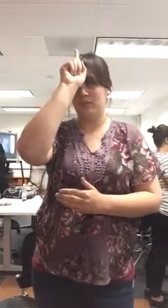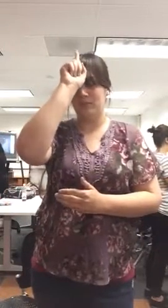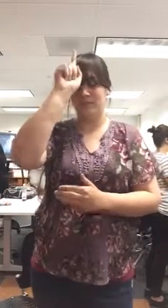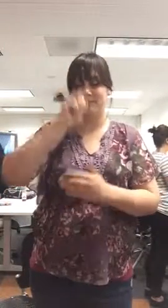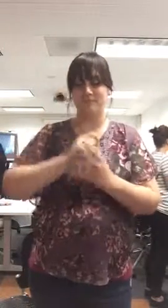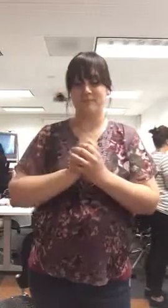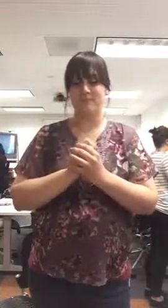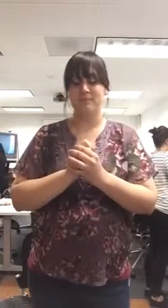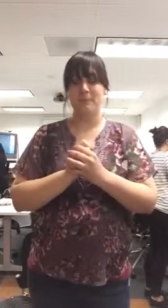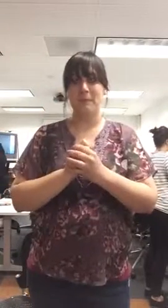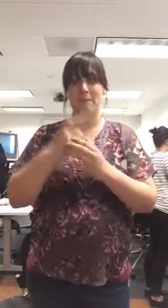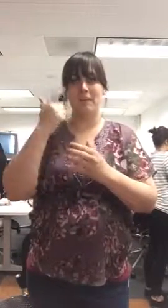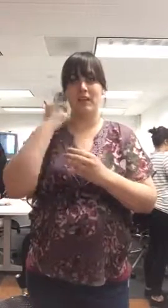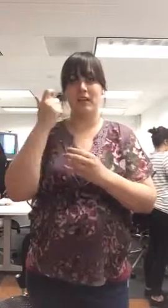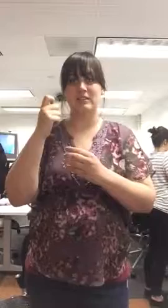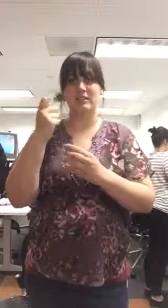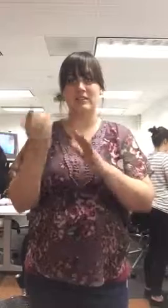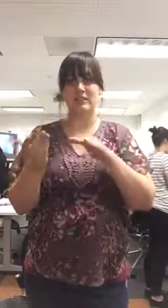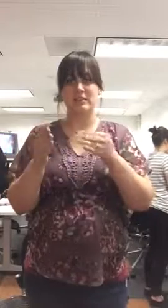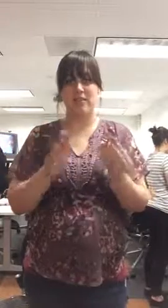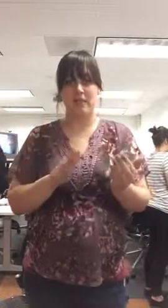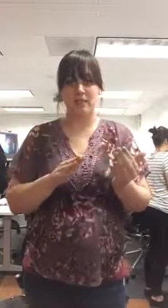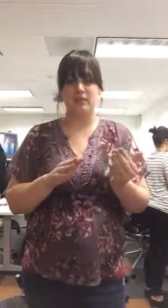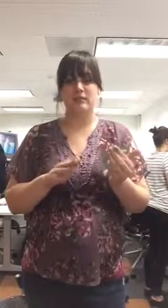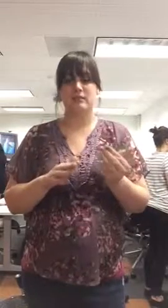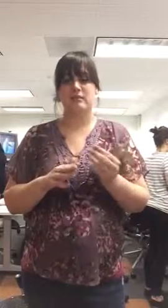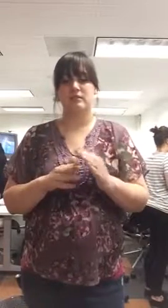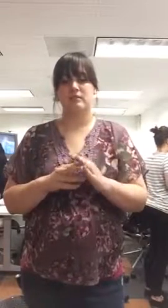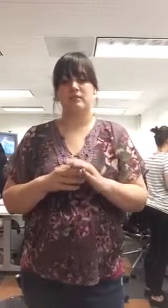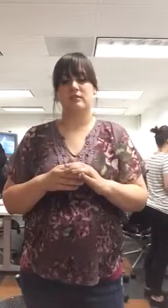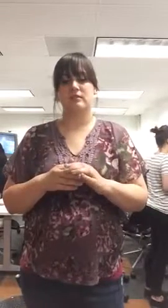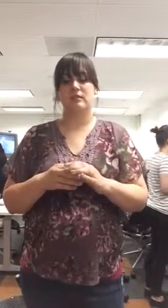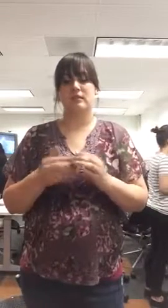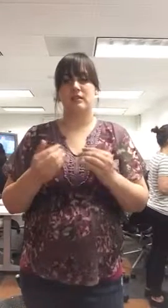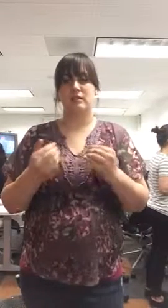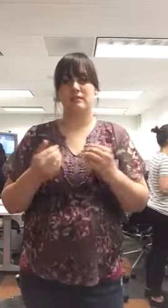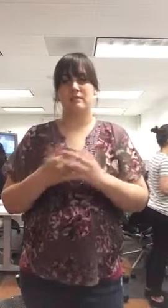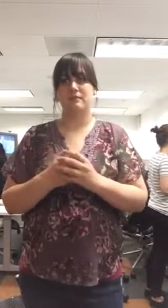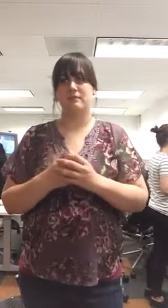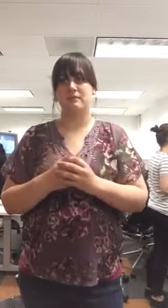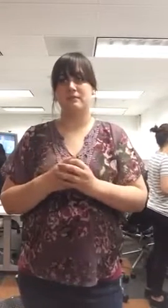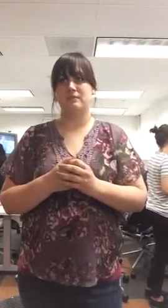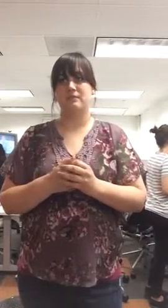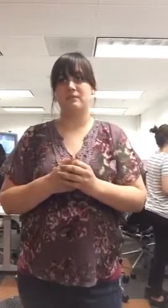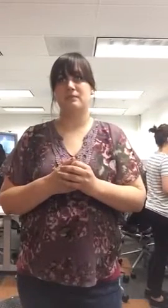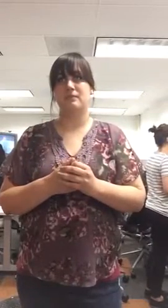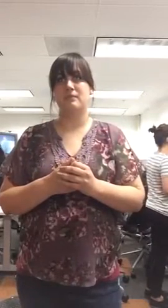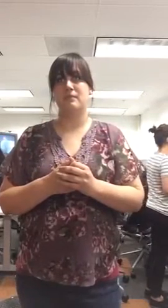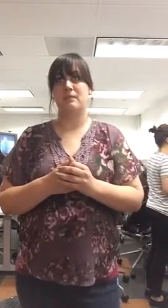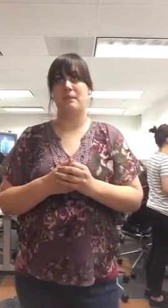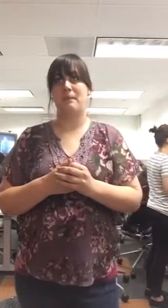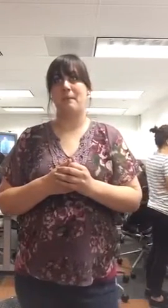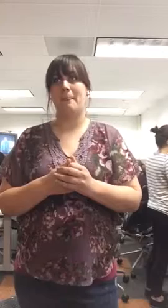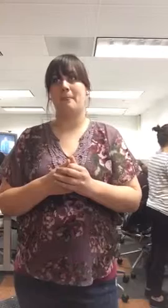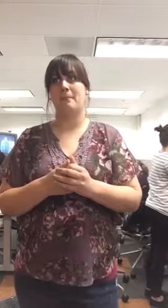of penetration of the Wehrmacht. I mean, they got to Leningrad, they got within 15 kilometers of Moscow. In the south